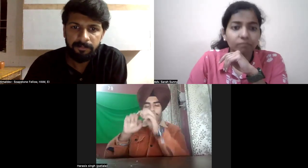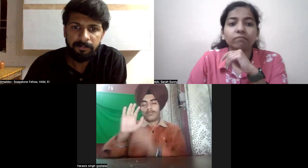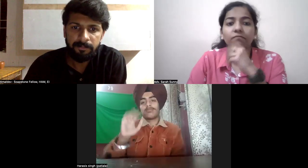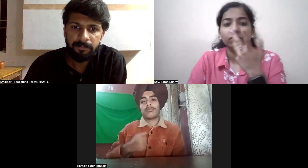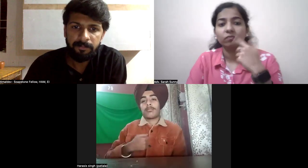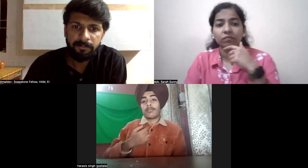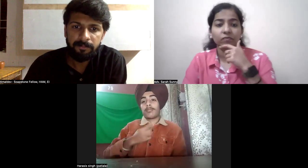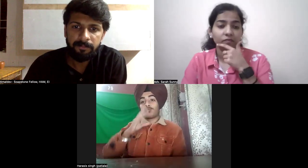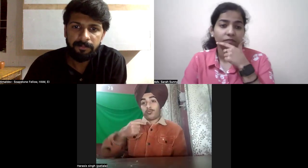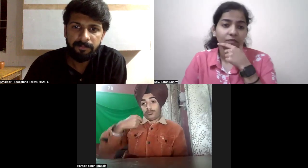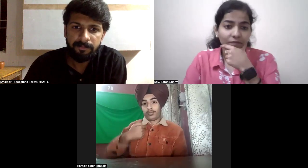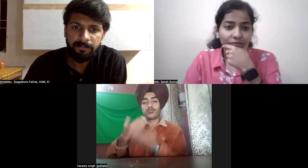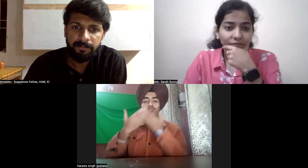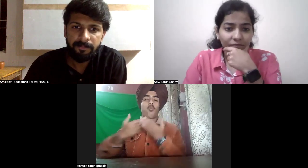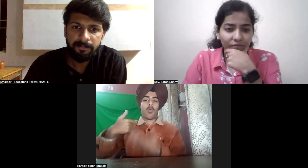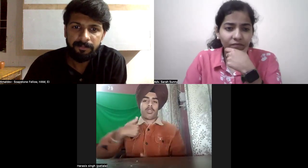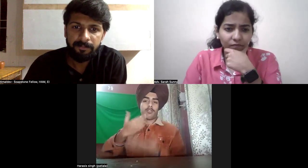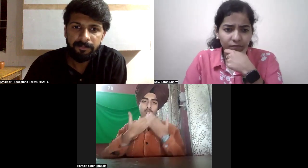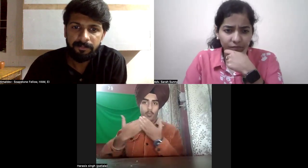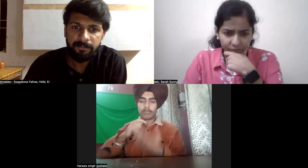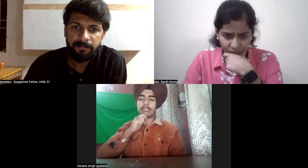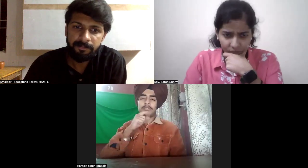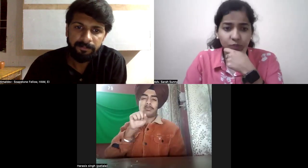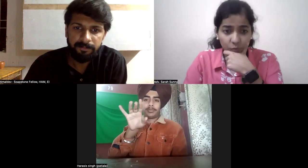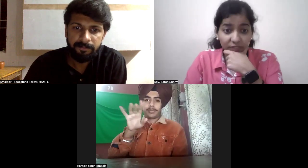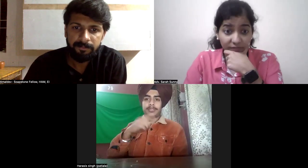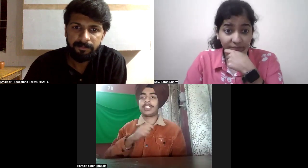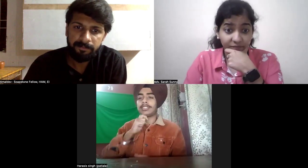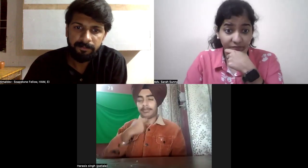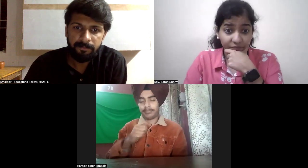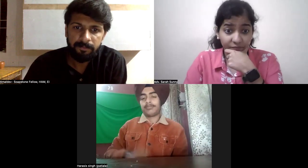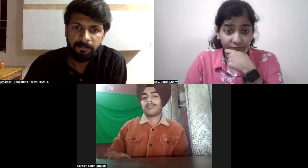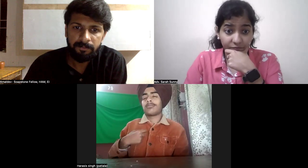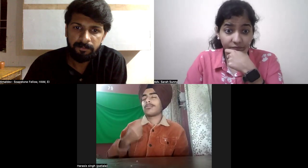I have one question to Sarah Sunny. I'm a student.